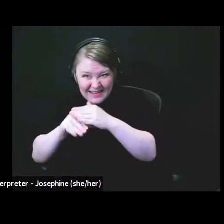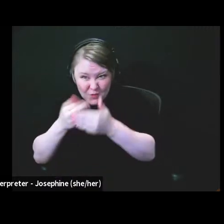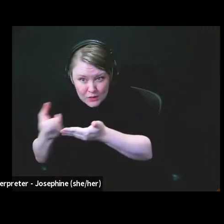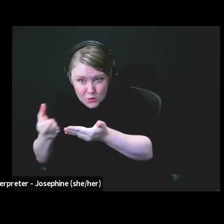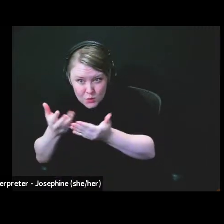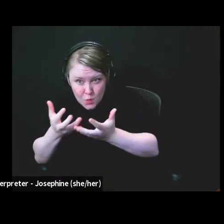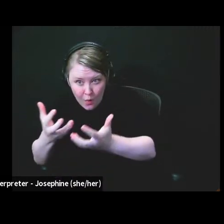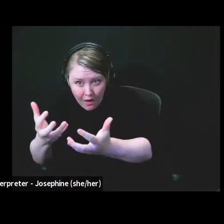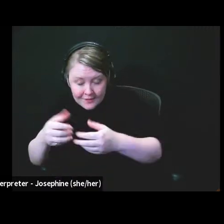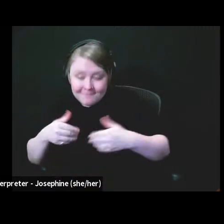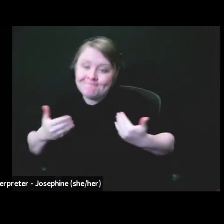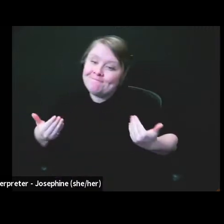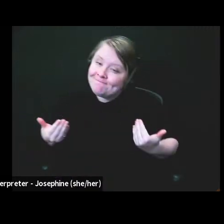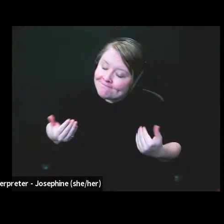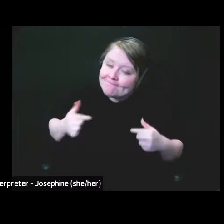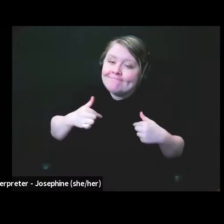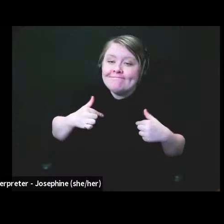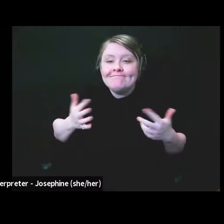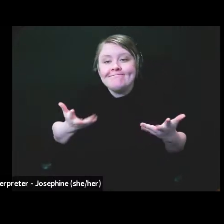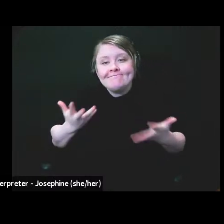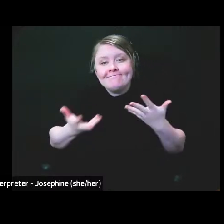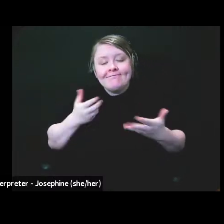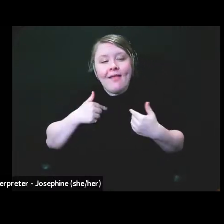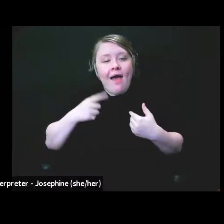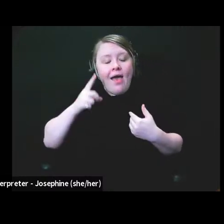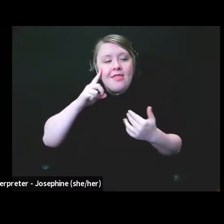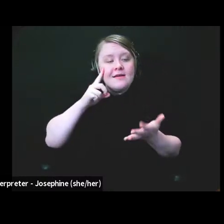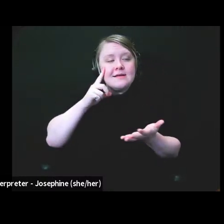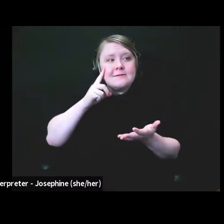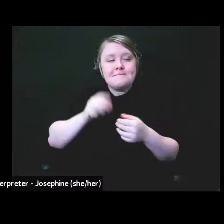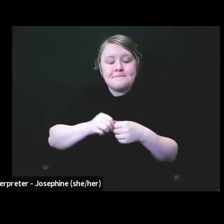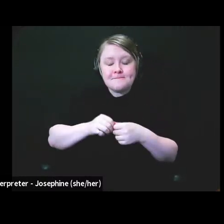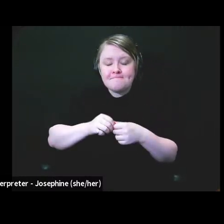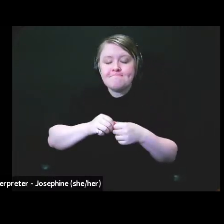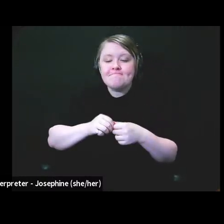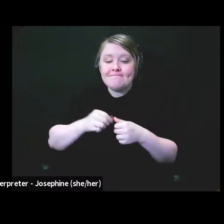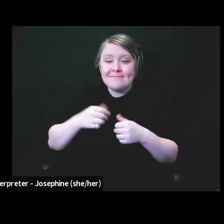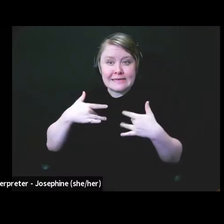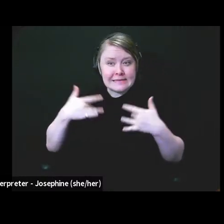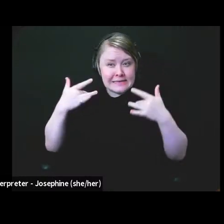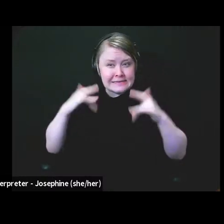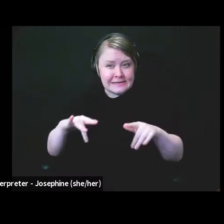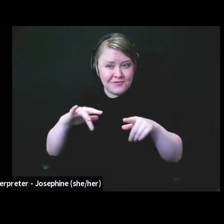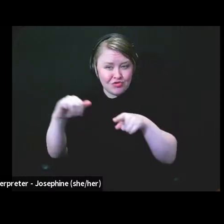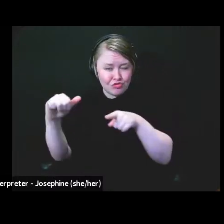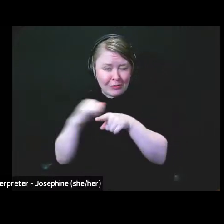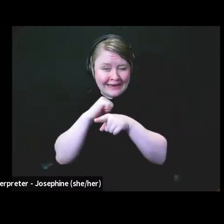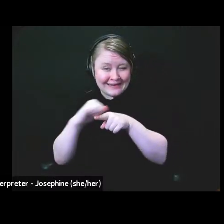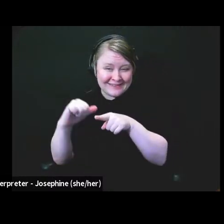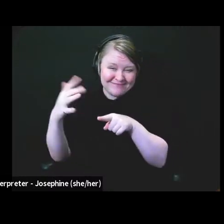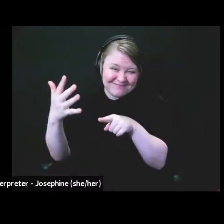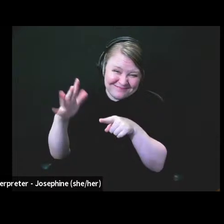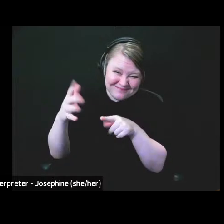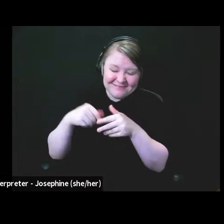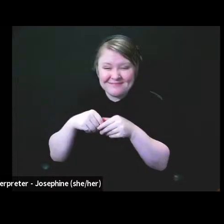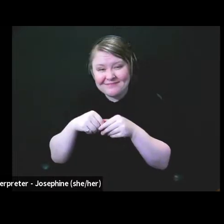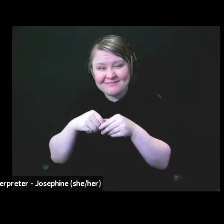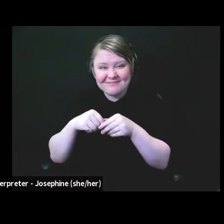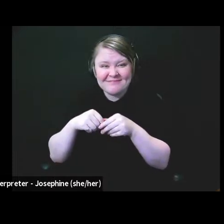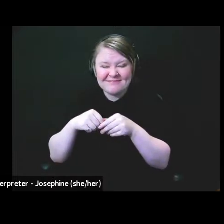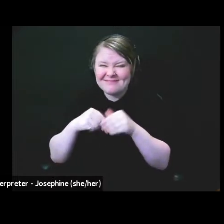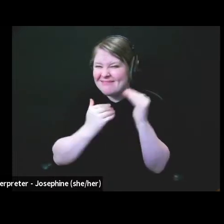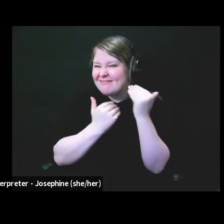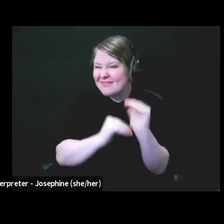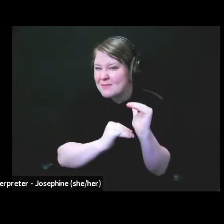this is why I have, I think that sensitivity trainings are quite